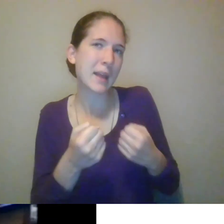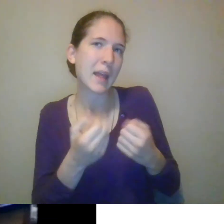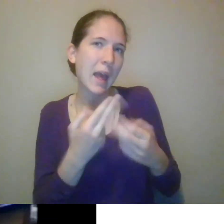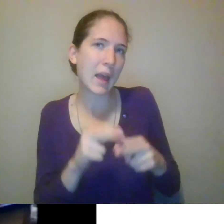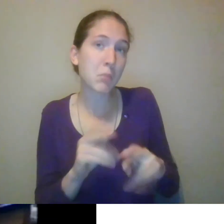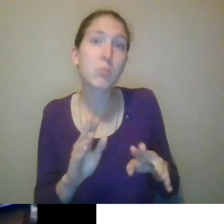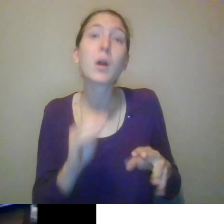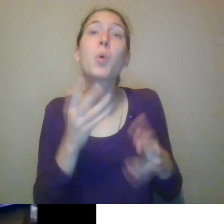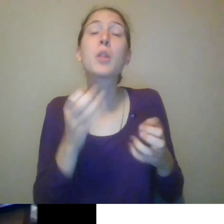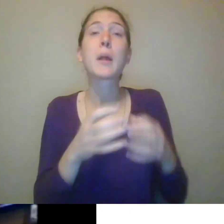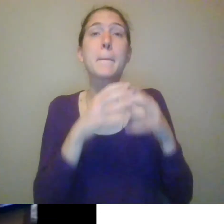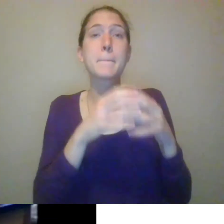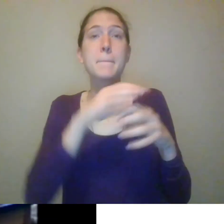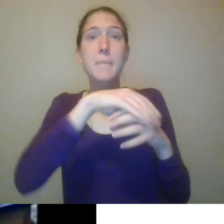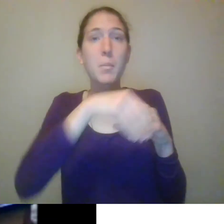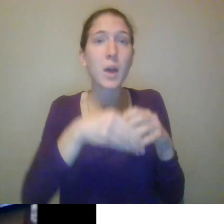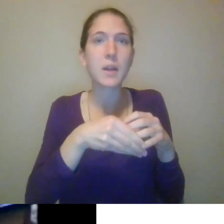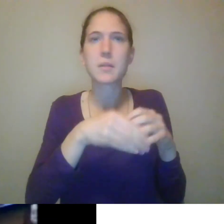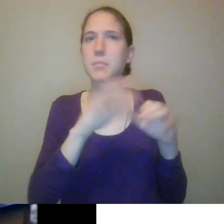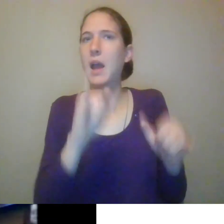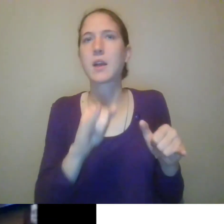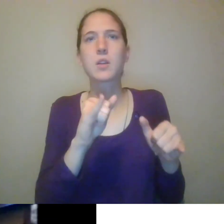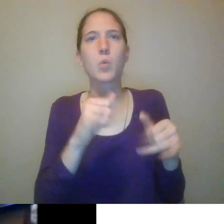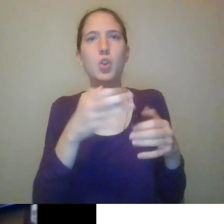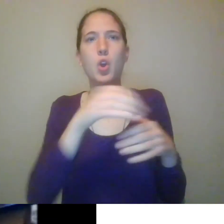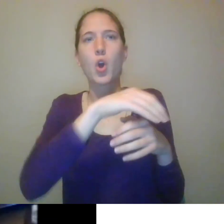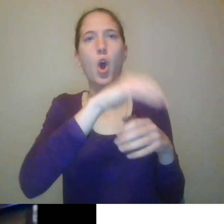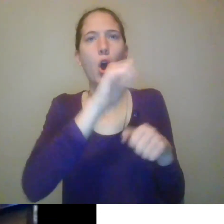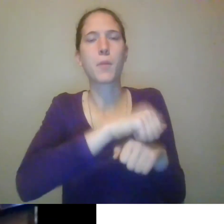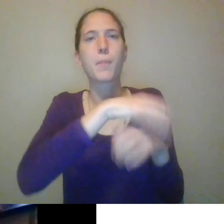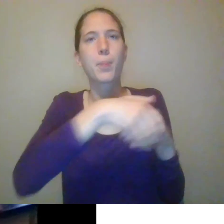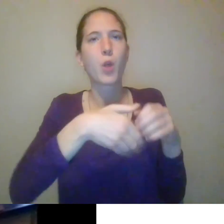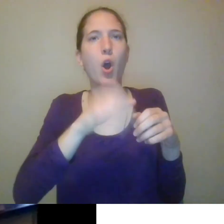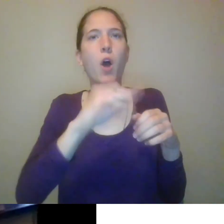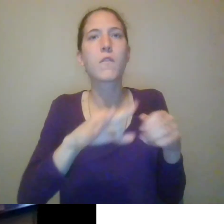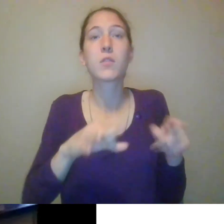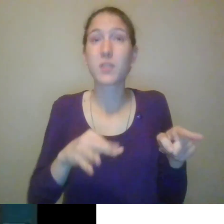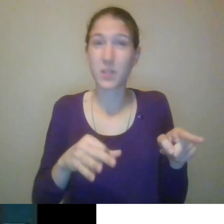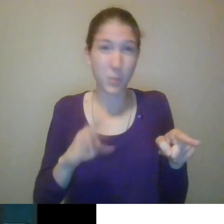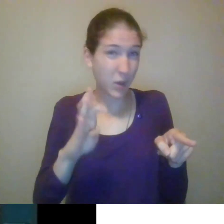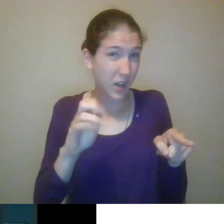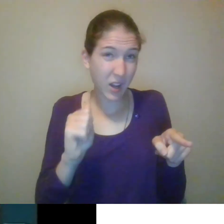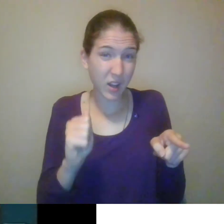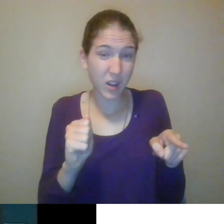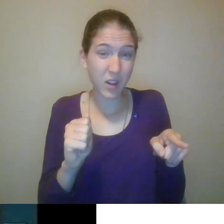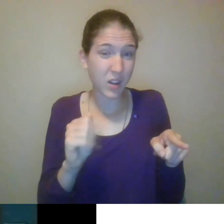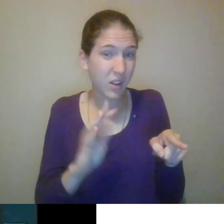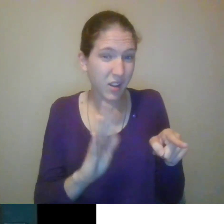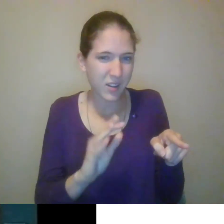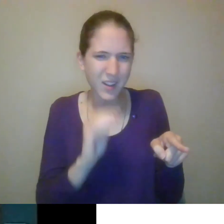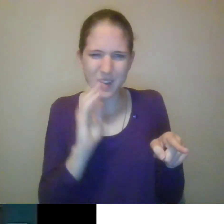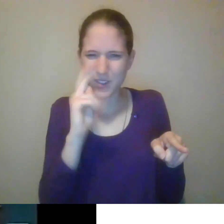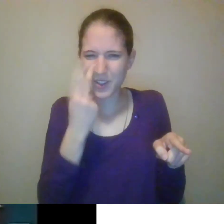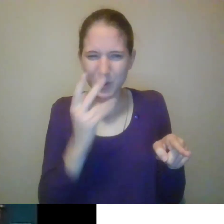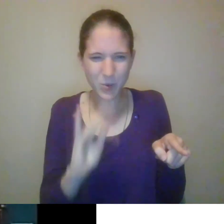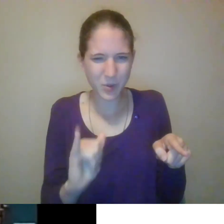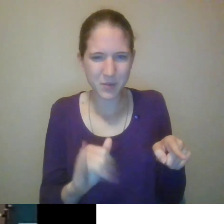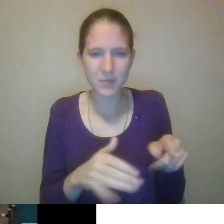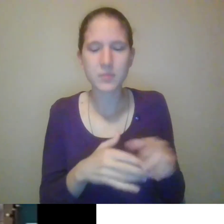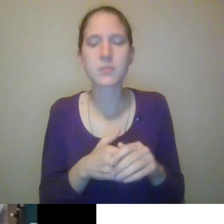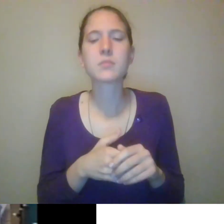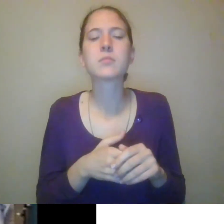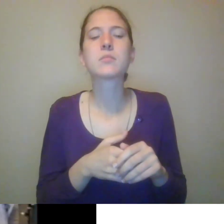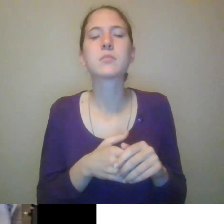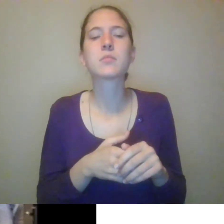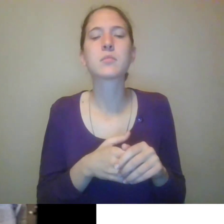Yeah, but see, I want the membrane. I want the membrane. Oh, Andrea? No, that's cheating too. Don't you soak it in vinegar or something?